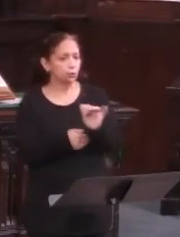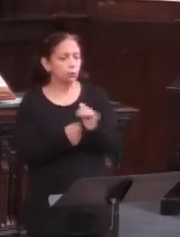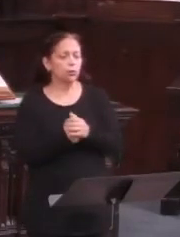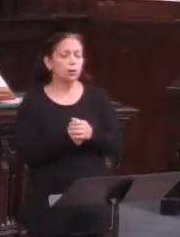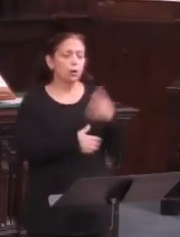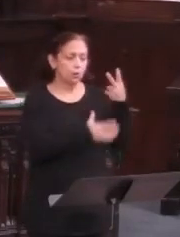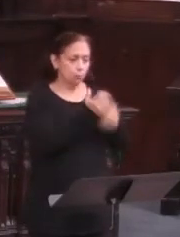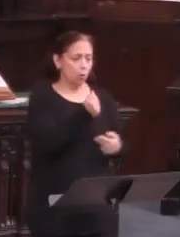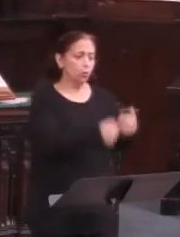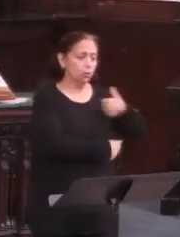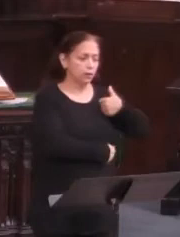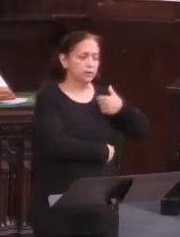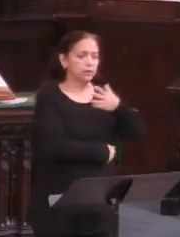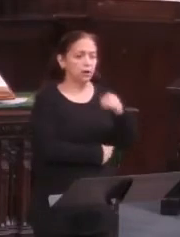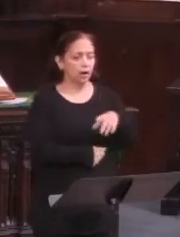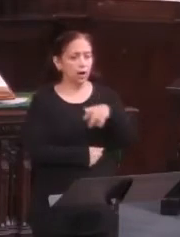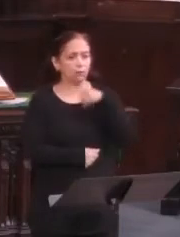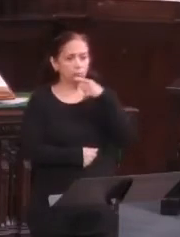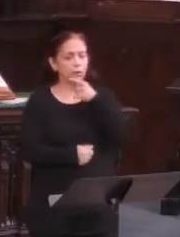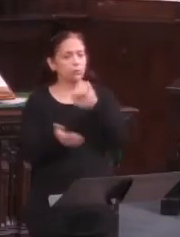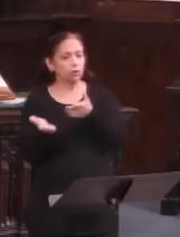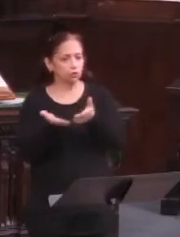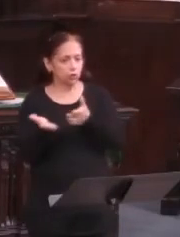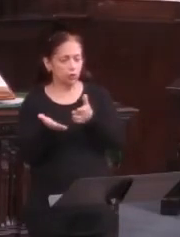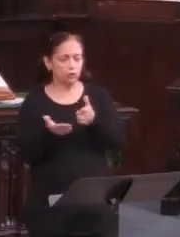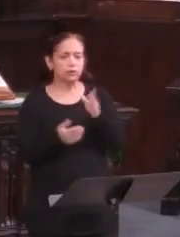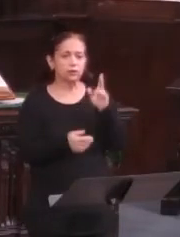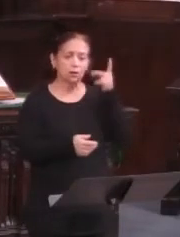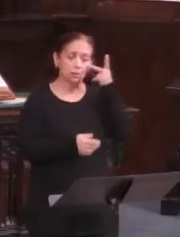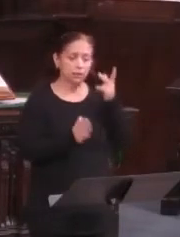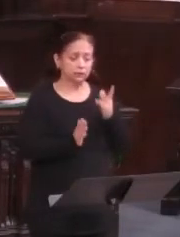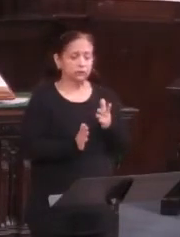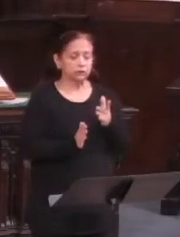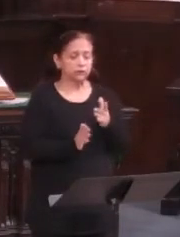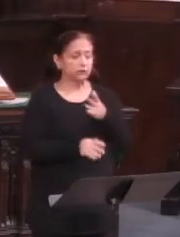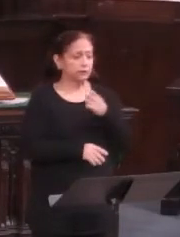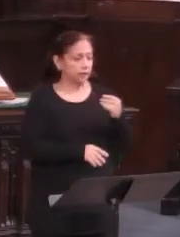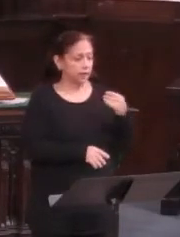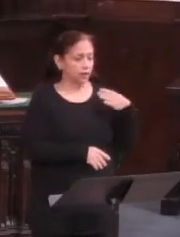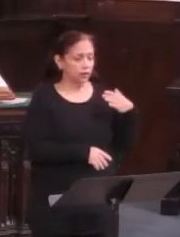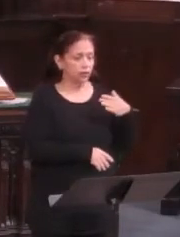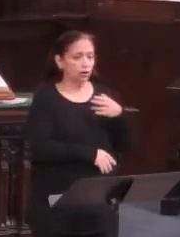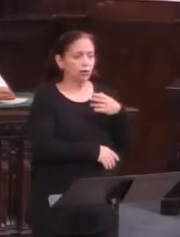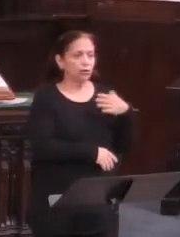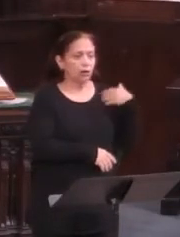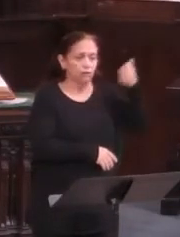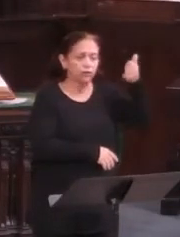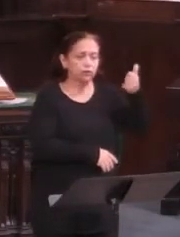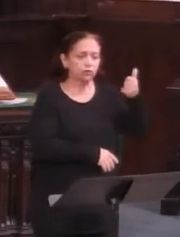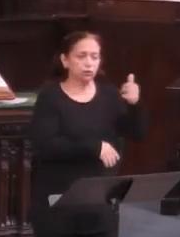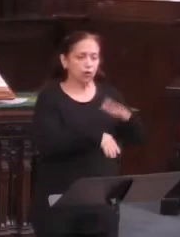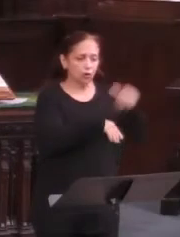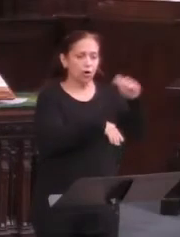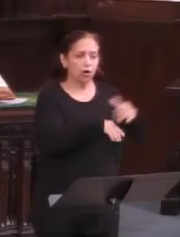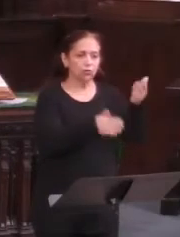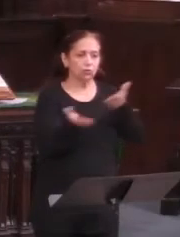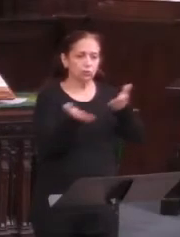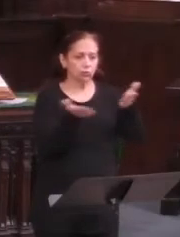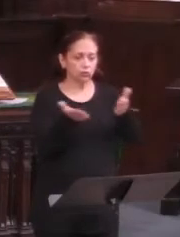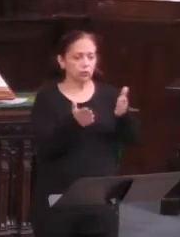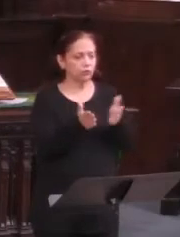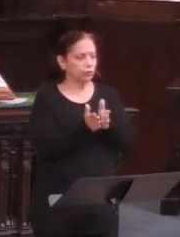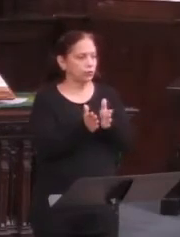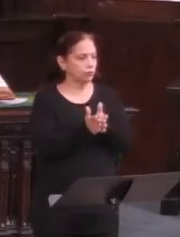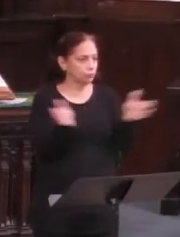both military service and public service, officials are called upon to serve the greater good. They